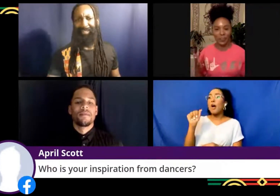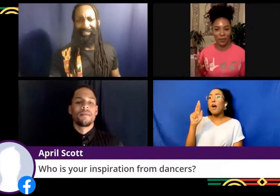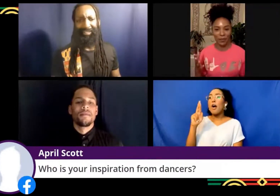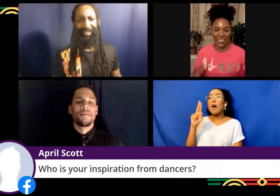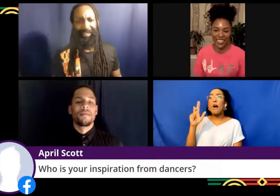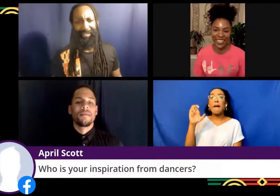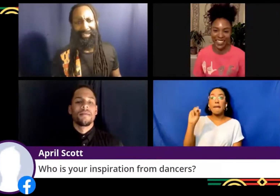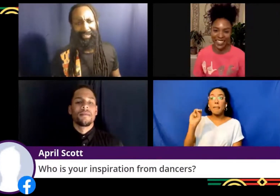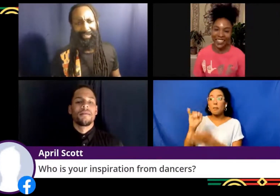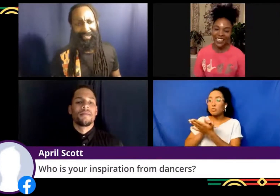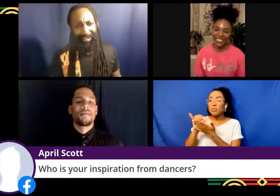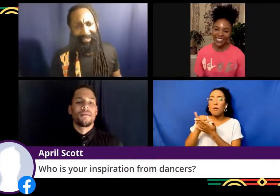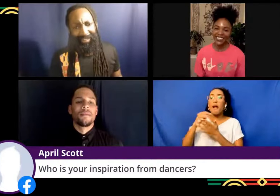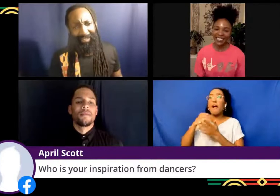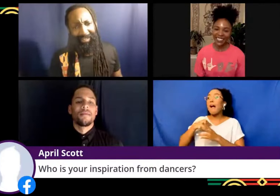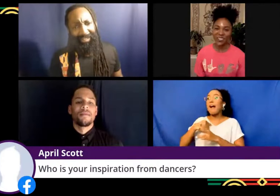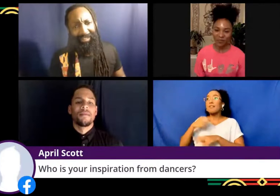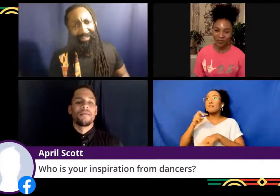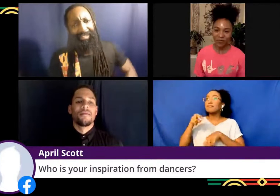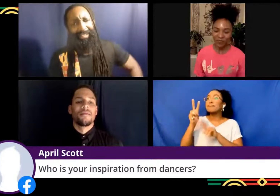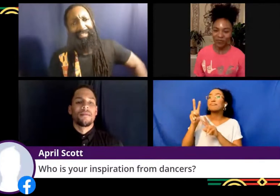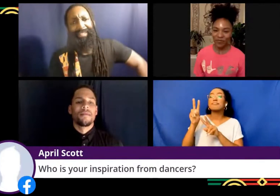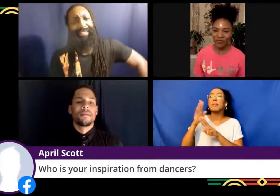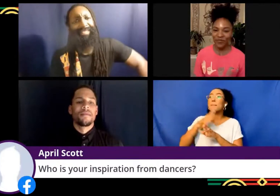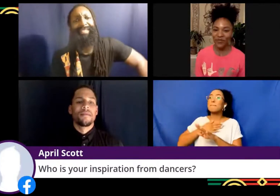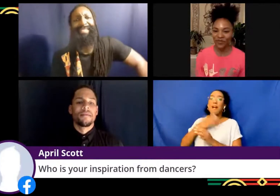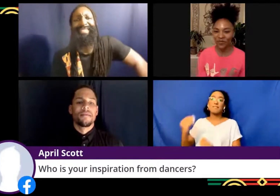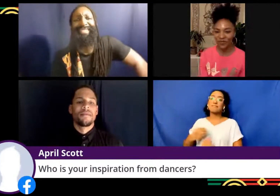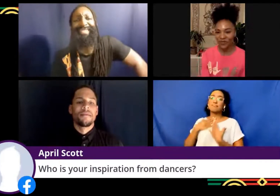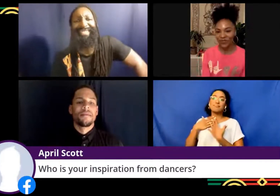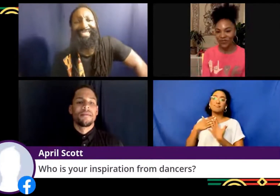guys are my inspiration. Yeah.